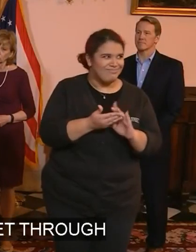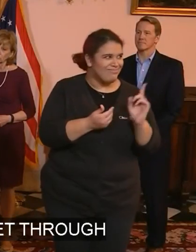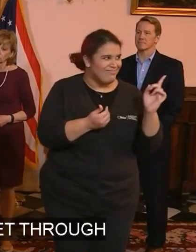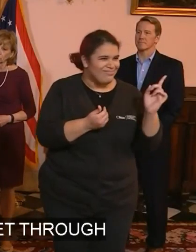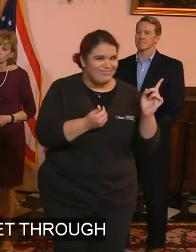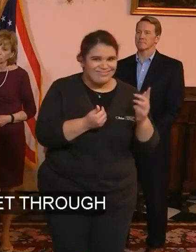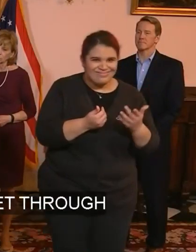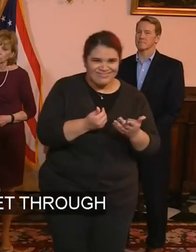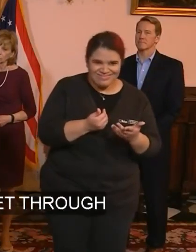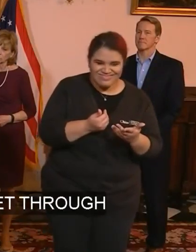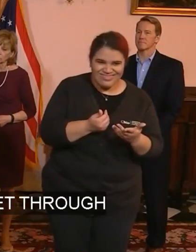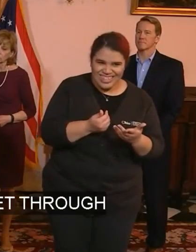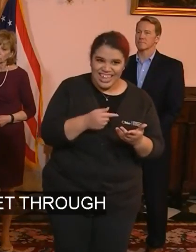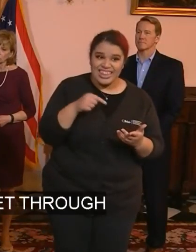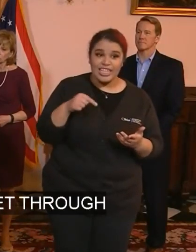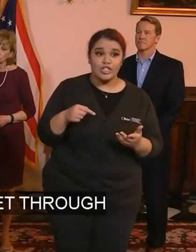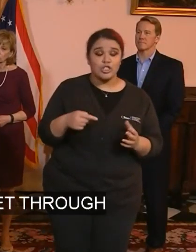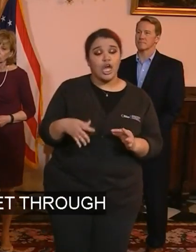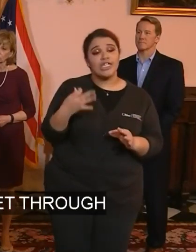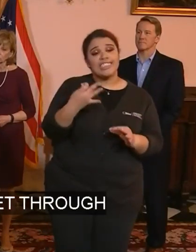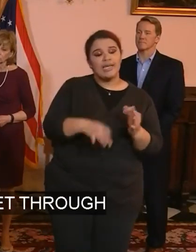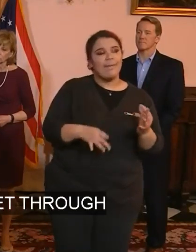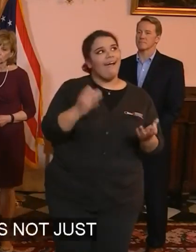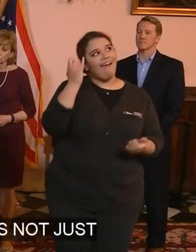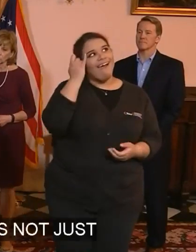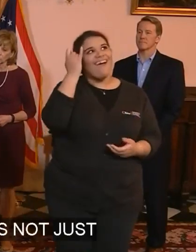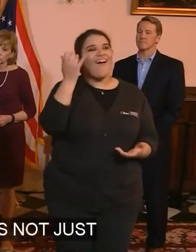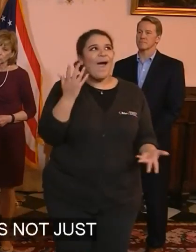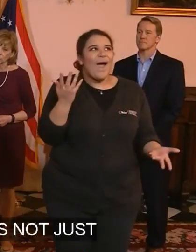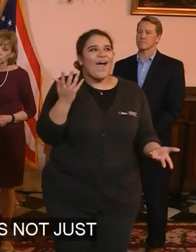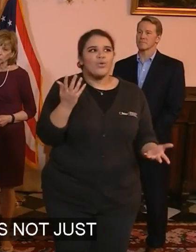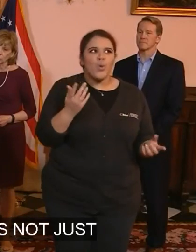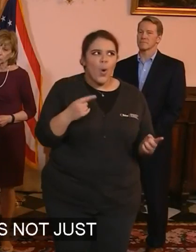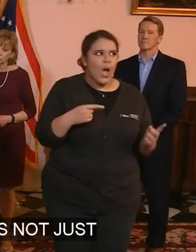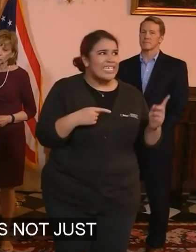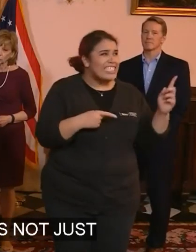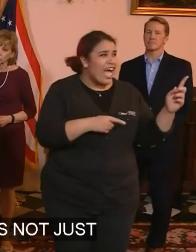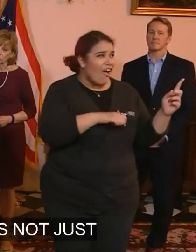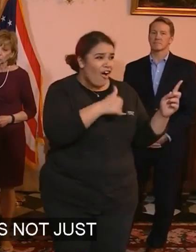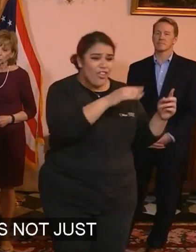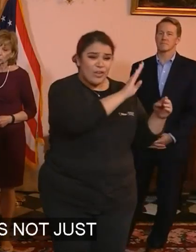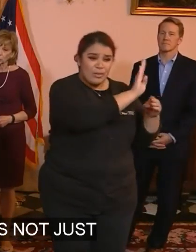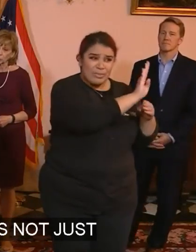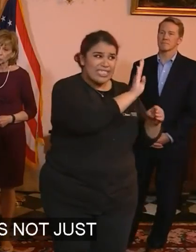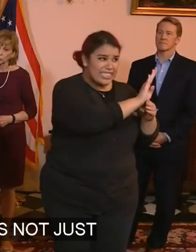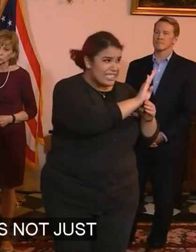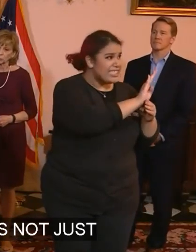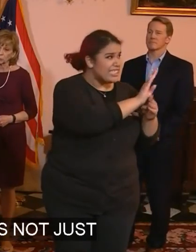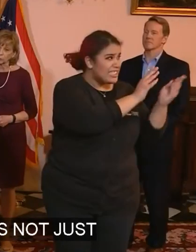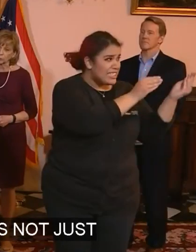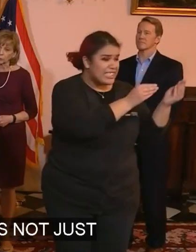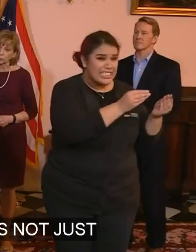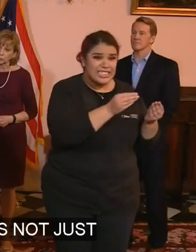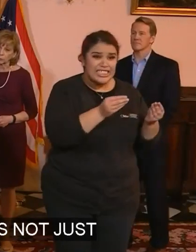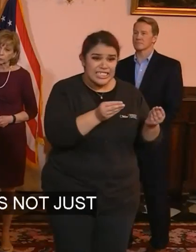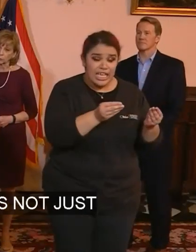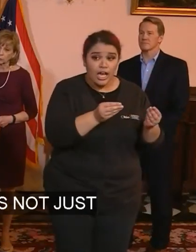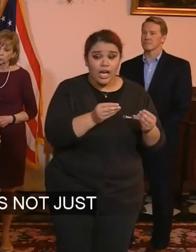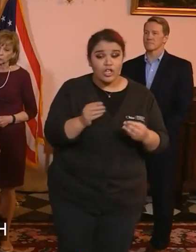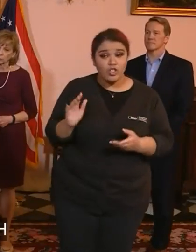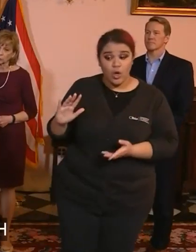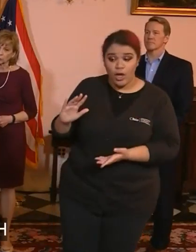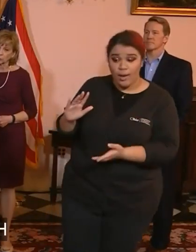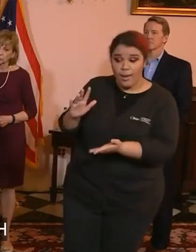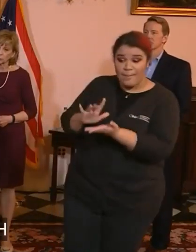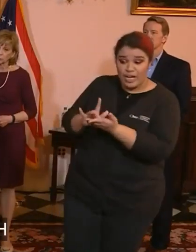something that is very, very much recommended. And again, this comes from, not only from talking to doctors, but also comes